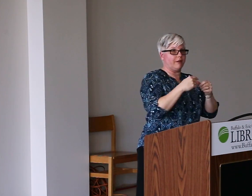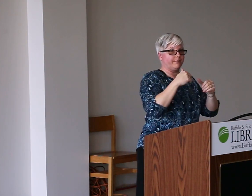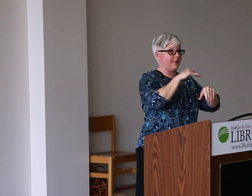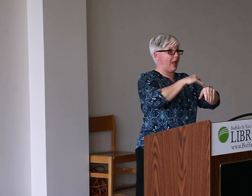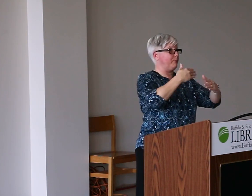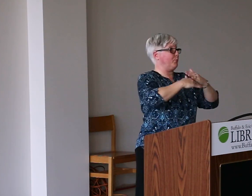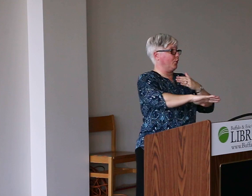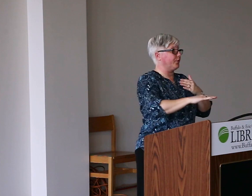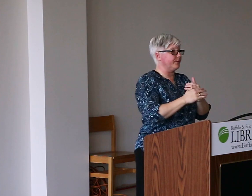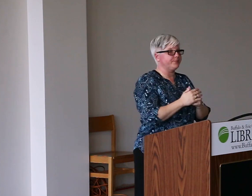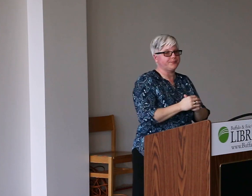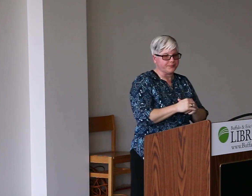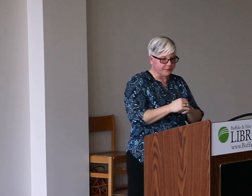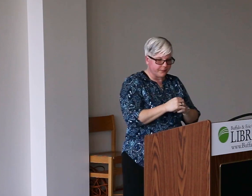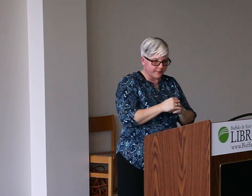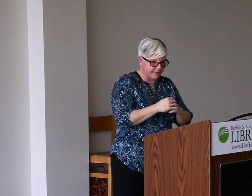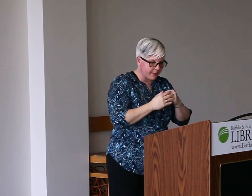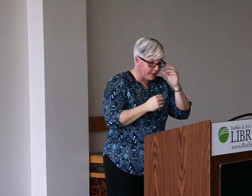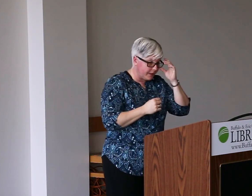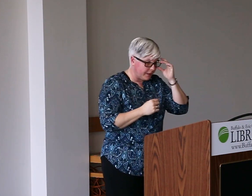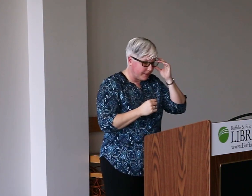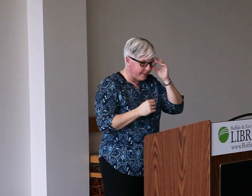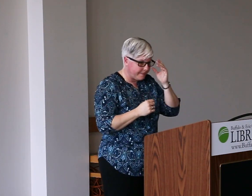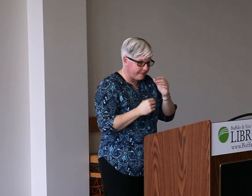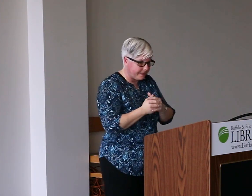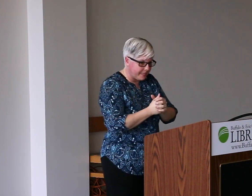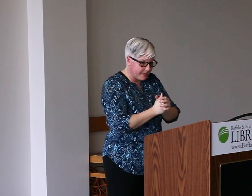catch, you know, the deafness at birth.